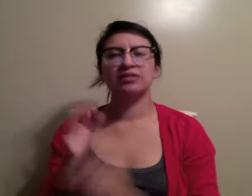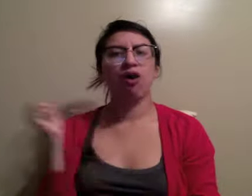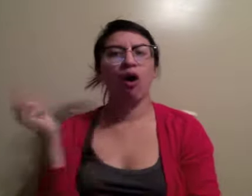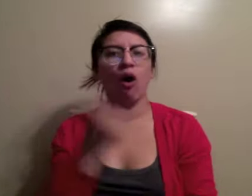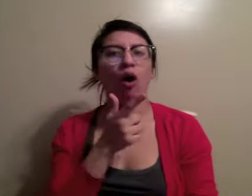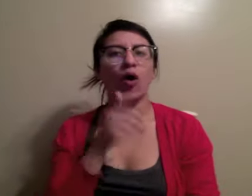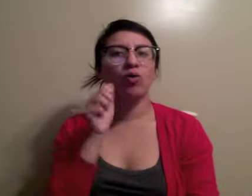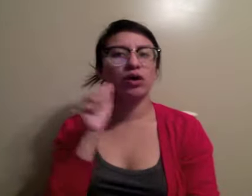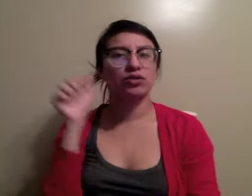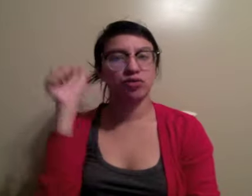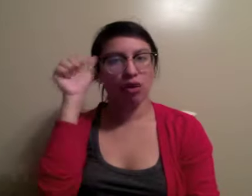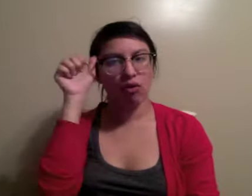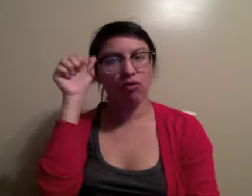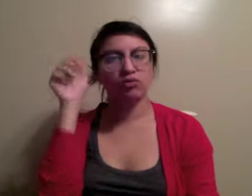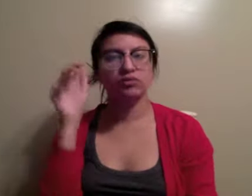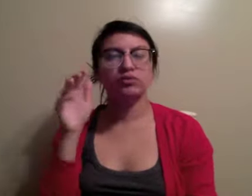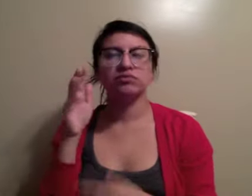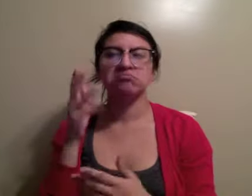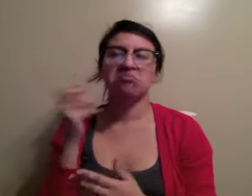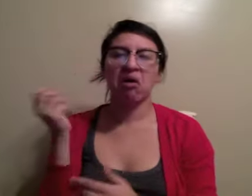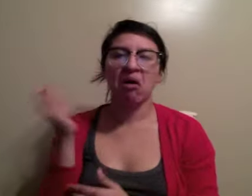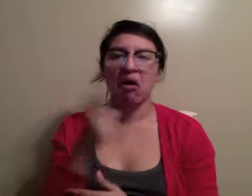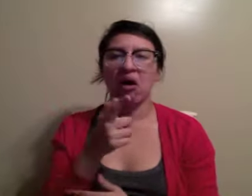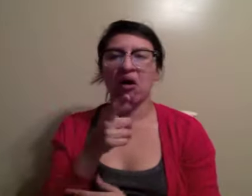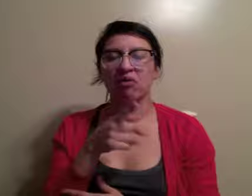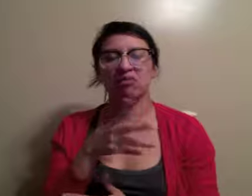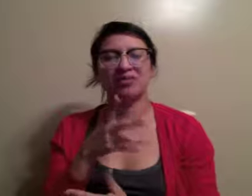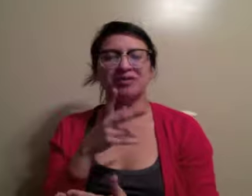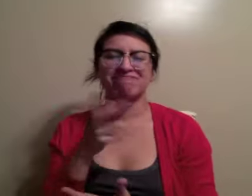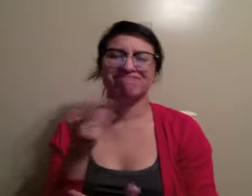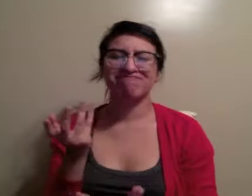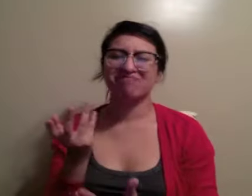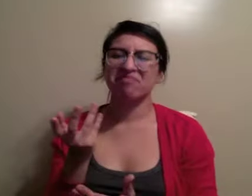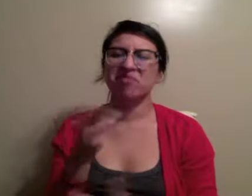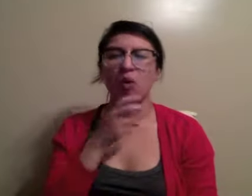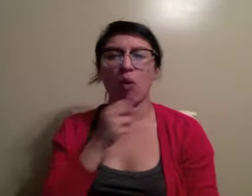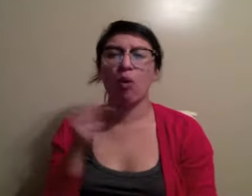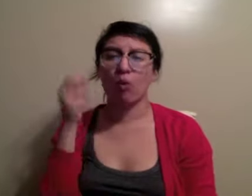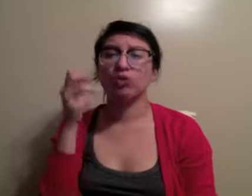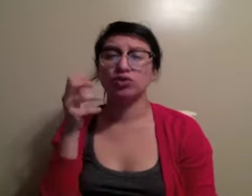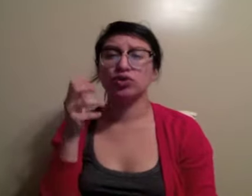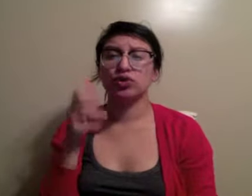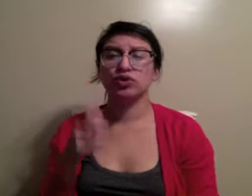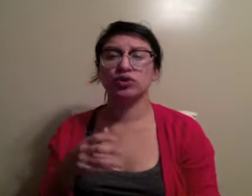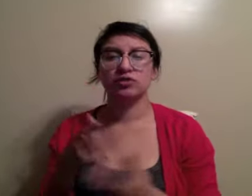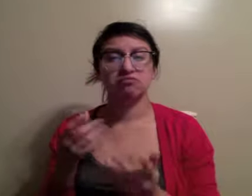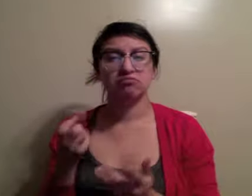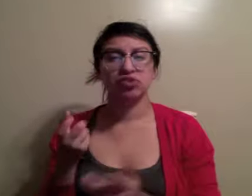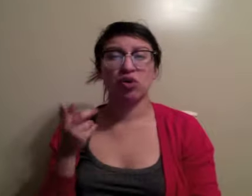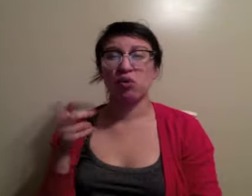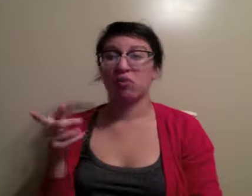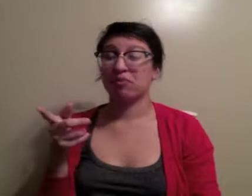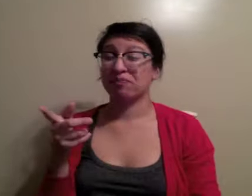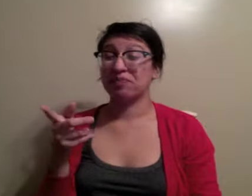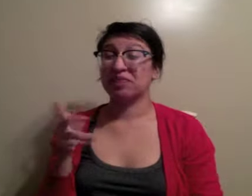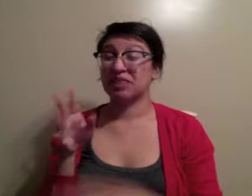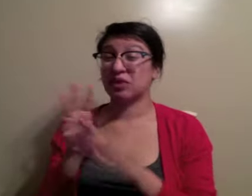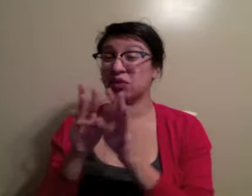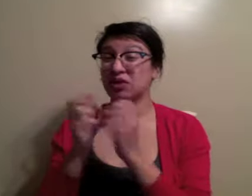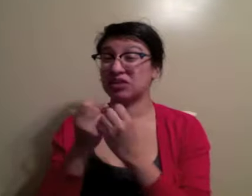was picked because everyone else had turned Lyndon B. Johnson down. Everyone else was too smart to take it on. Exactly. Housing was toxic.